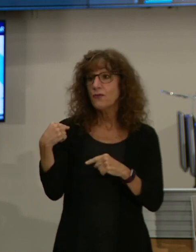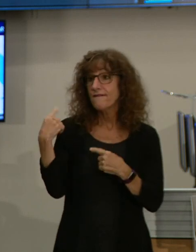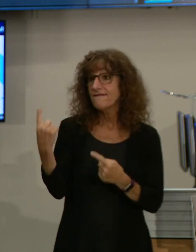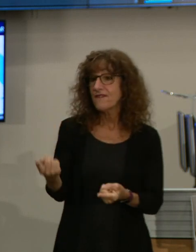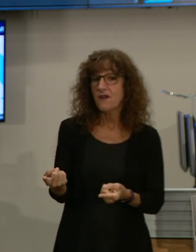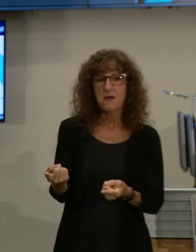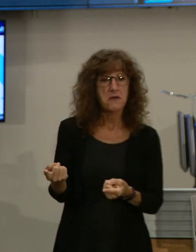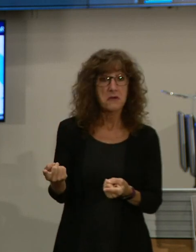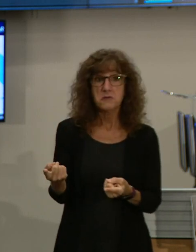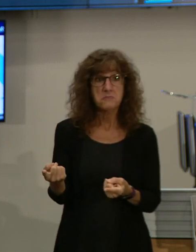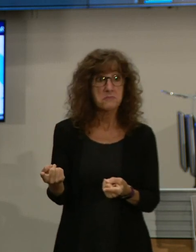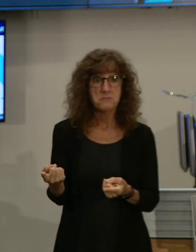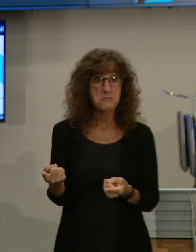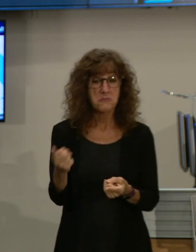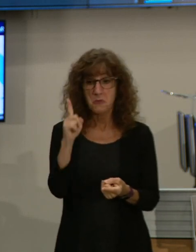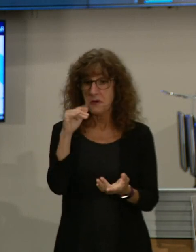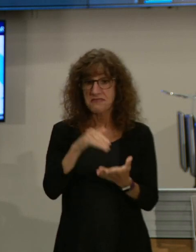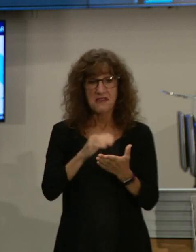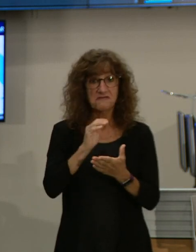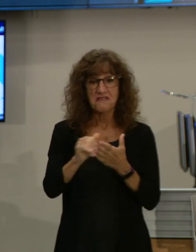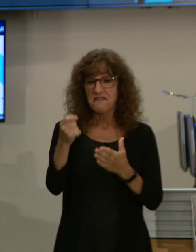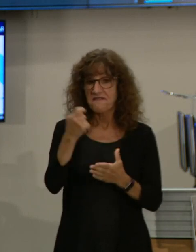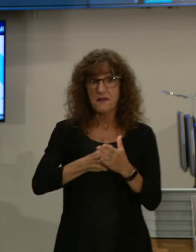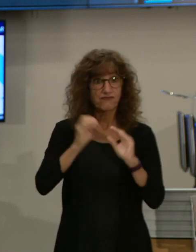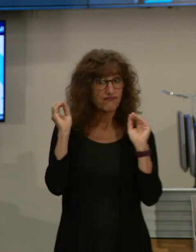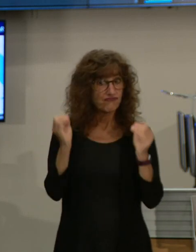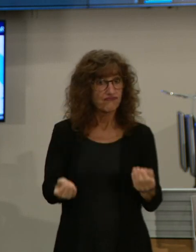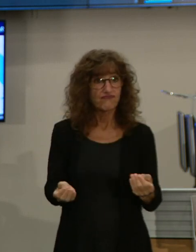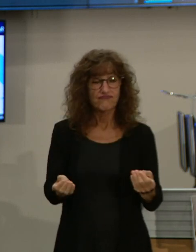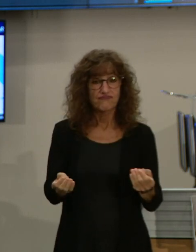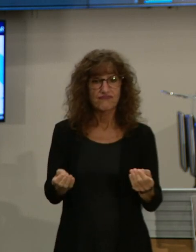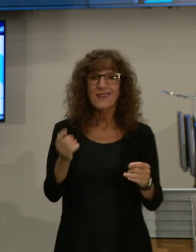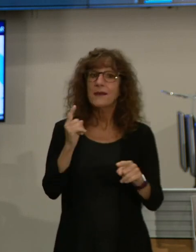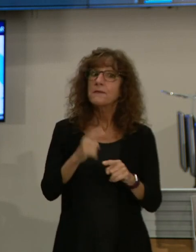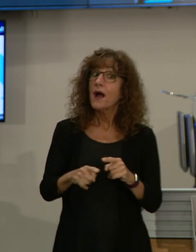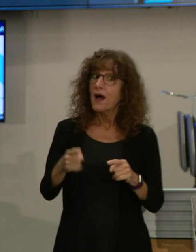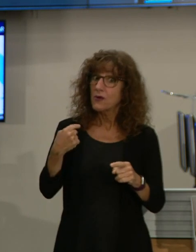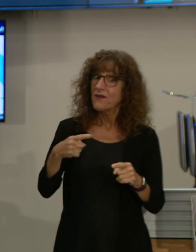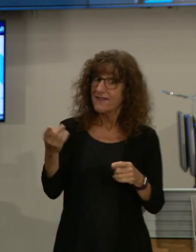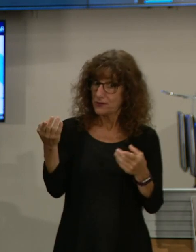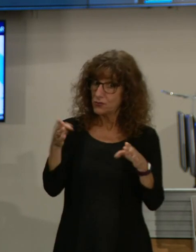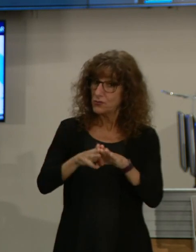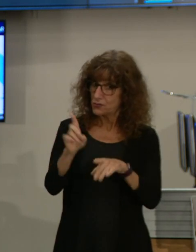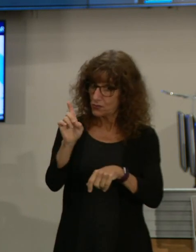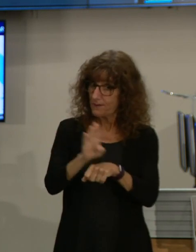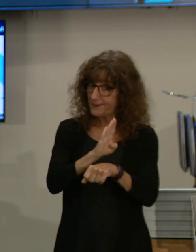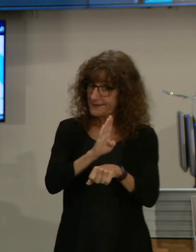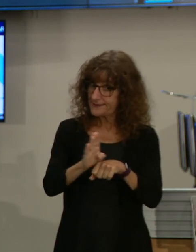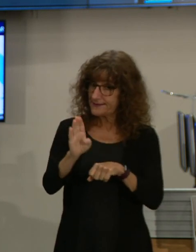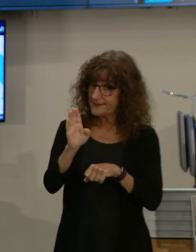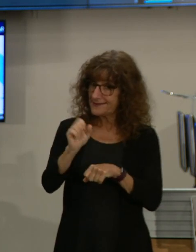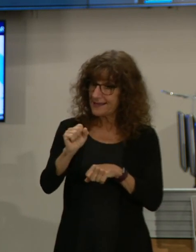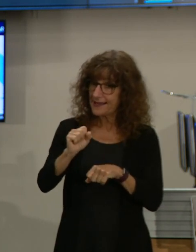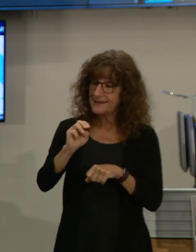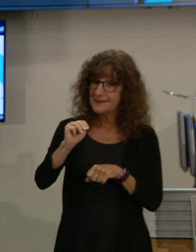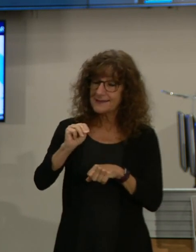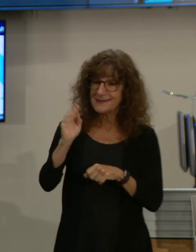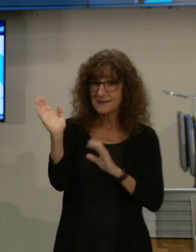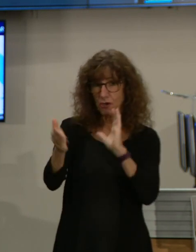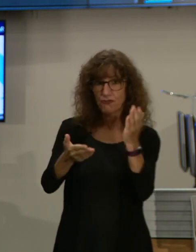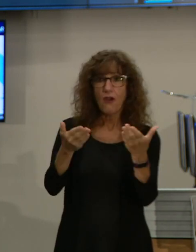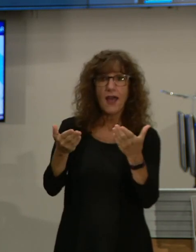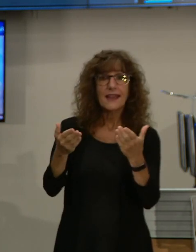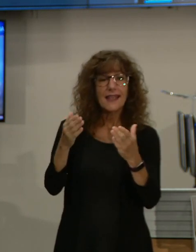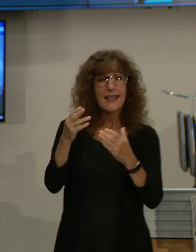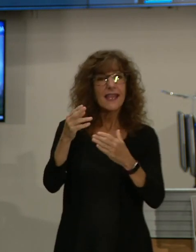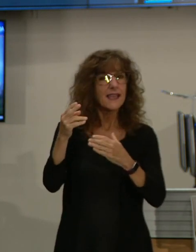we've not had to impose any of the $1,000 fines on any businesses, but we have had to close one business. It's a martial arts facility that